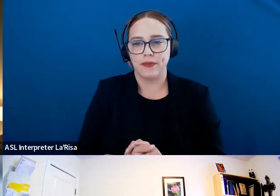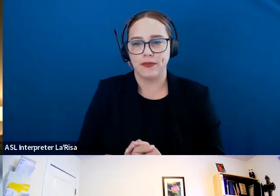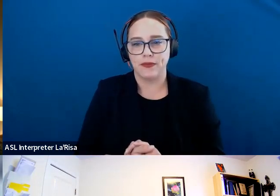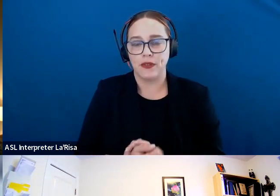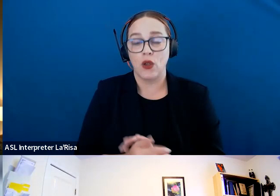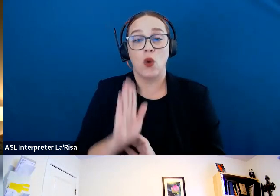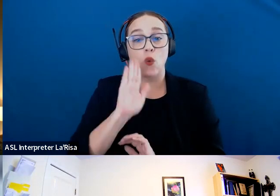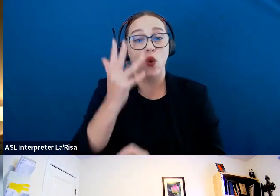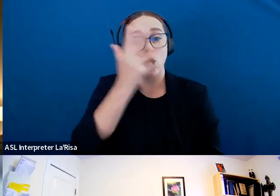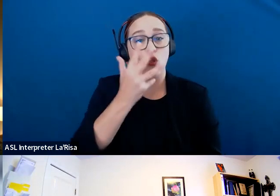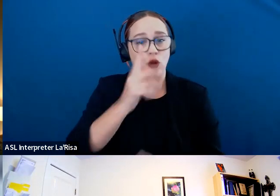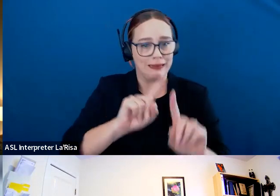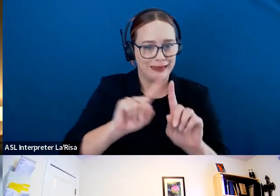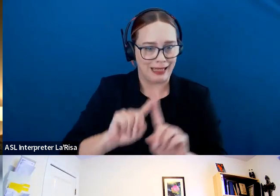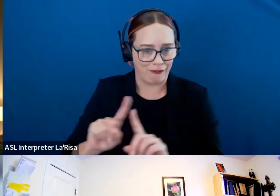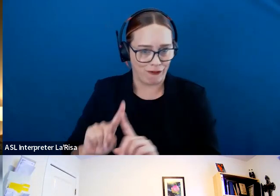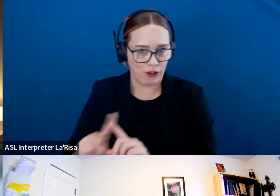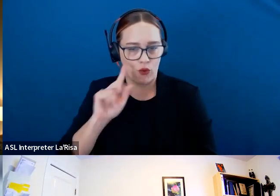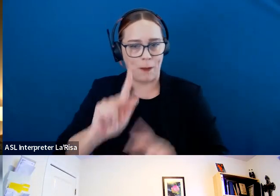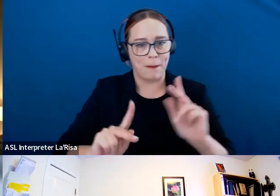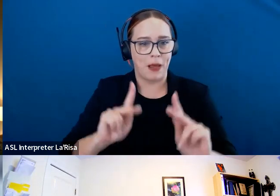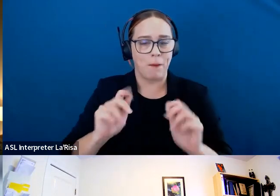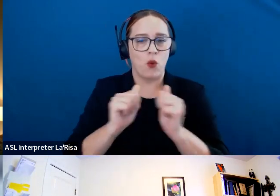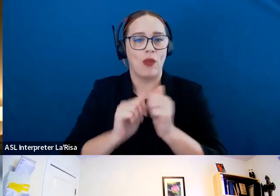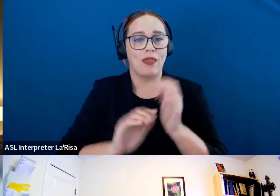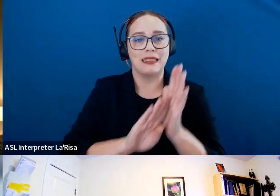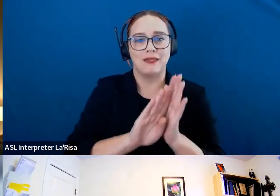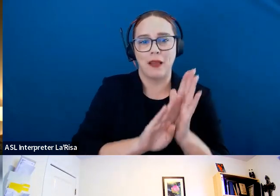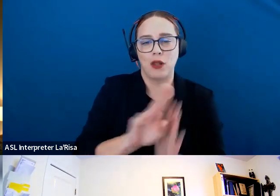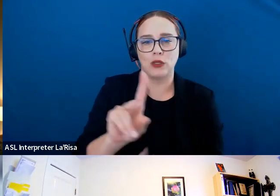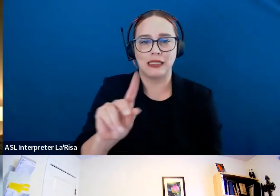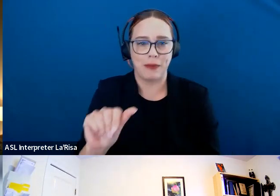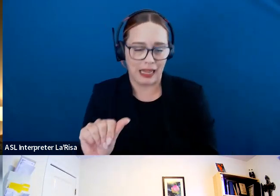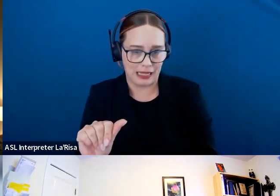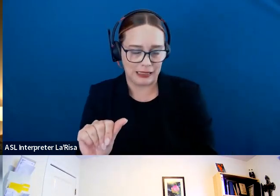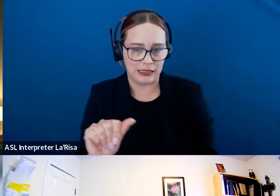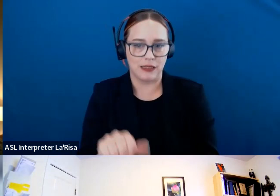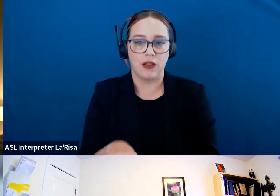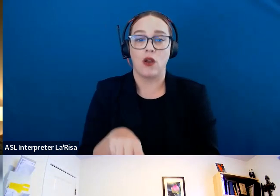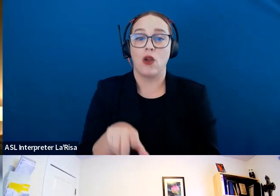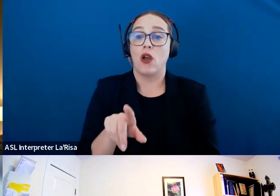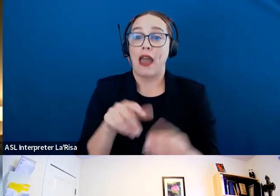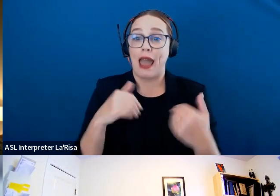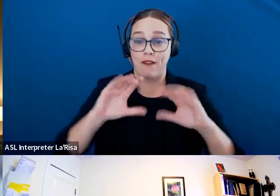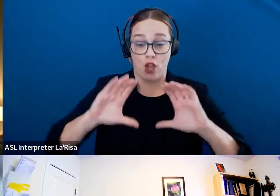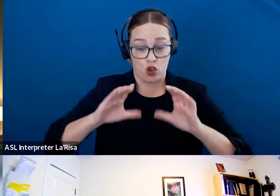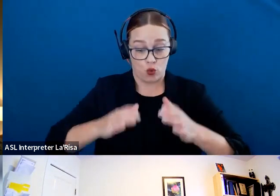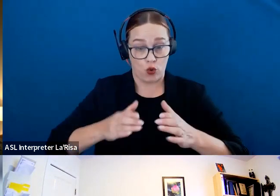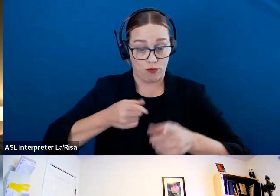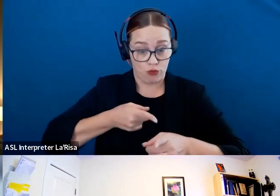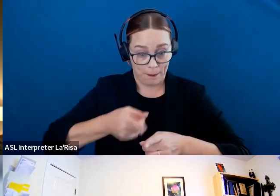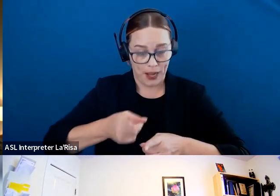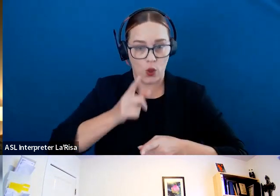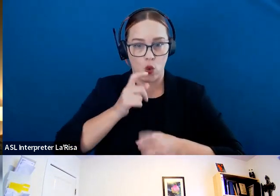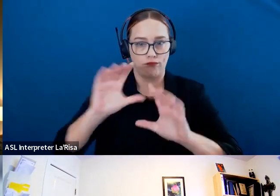developmental disabilities. And so we actually have a group of SILs primarily that are participating in that